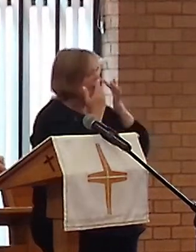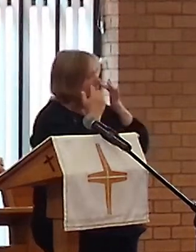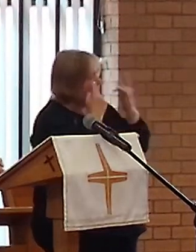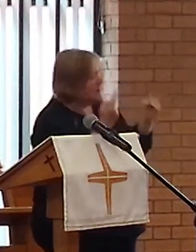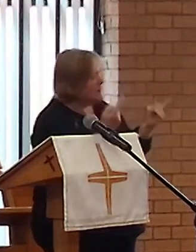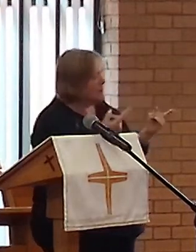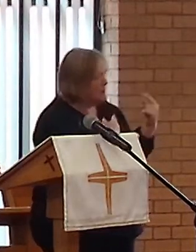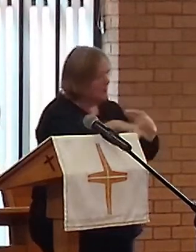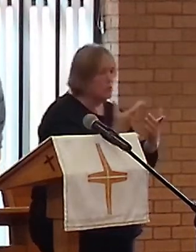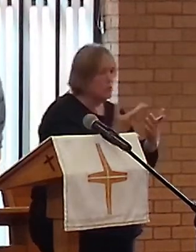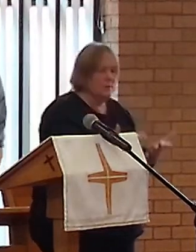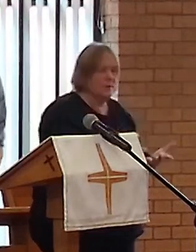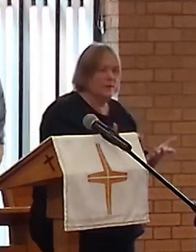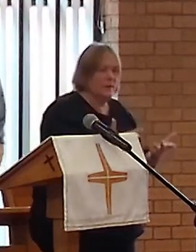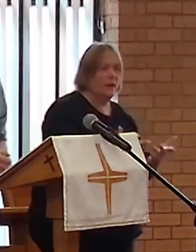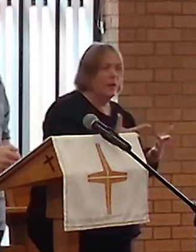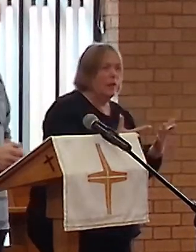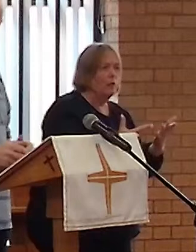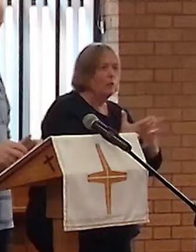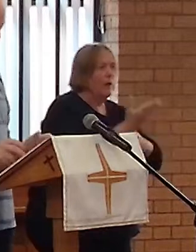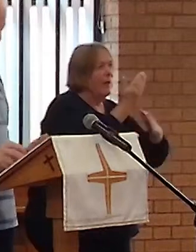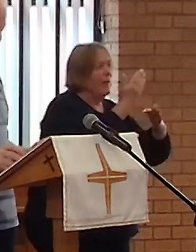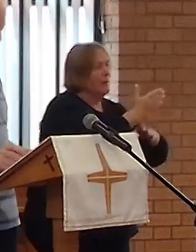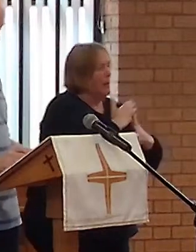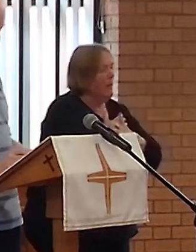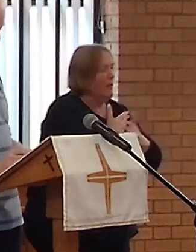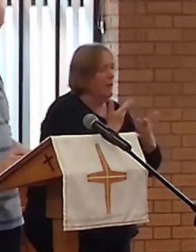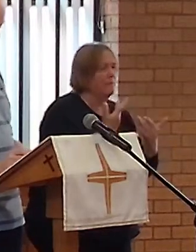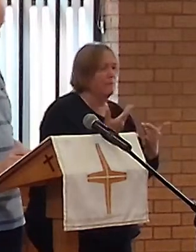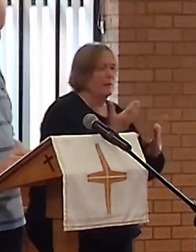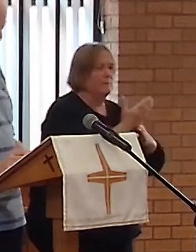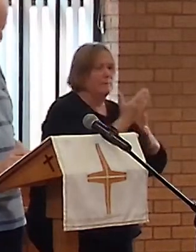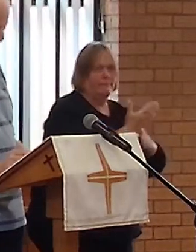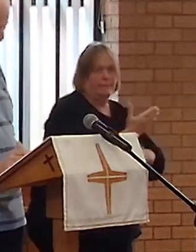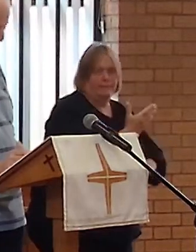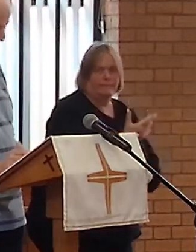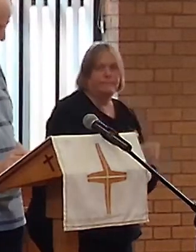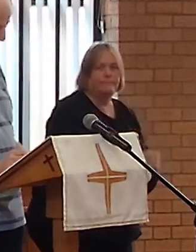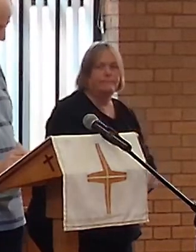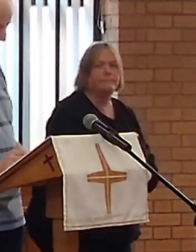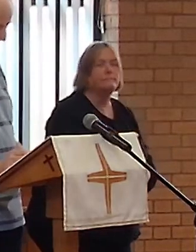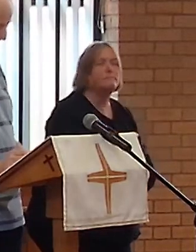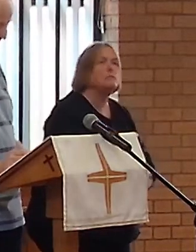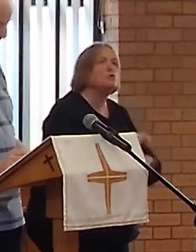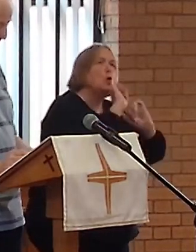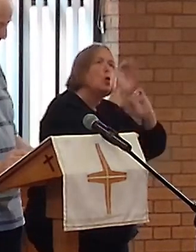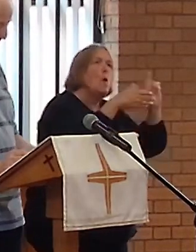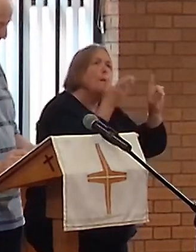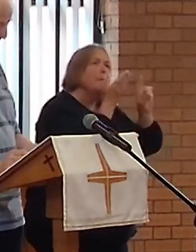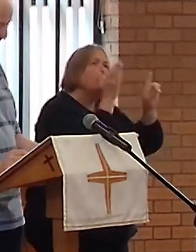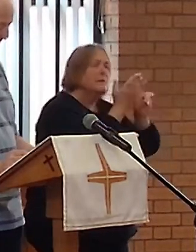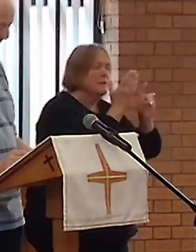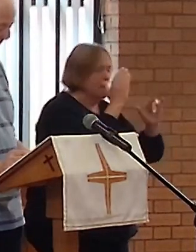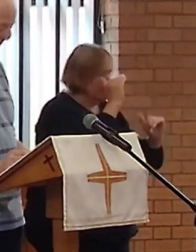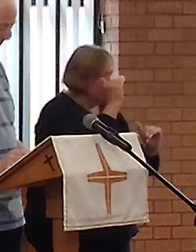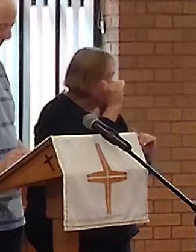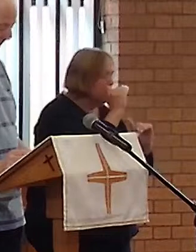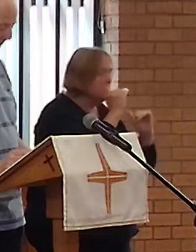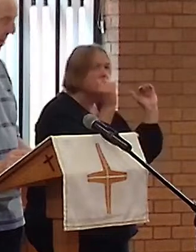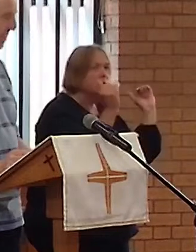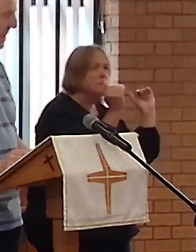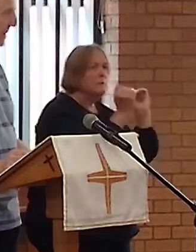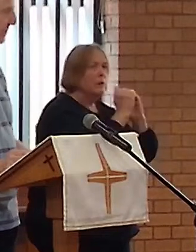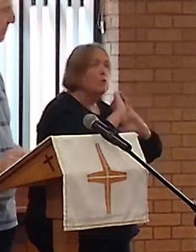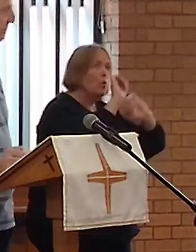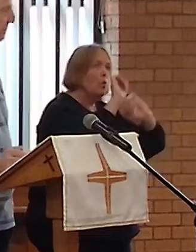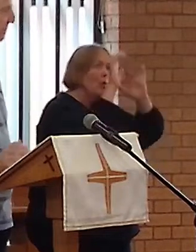faith. Speak, O Lord, and fulfill in us all your purposes for your glory.